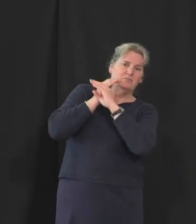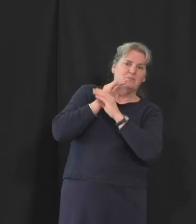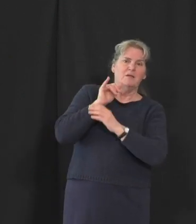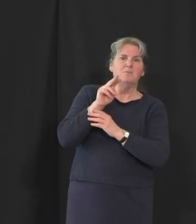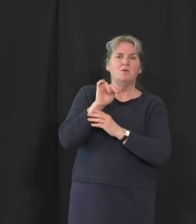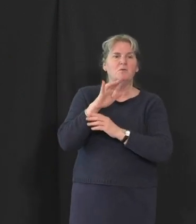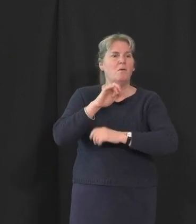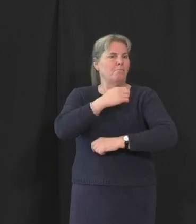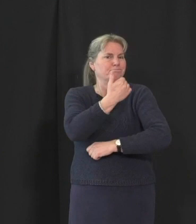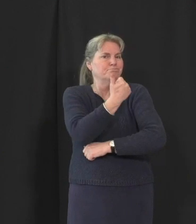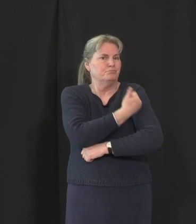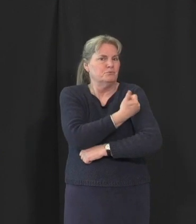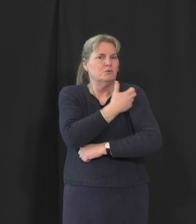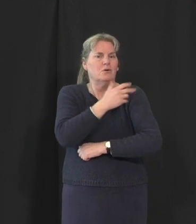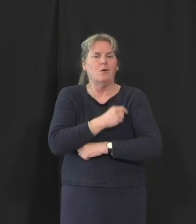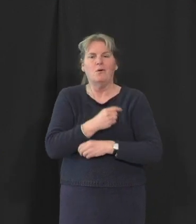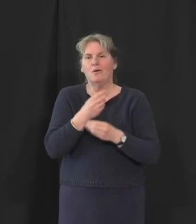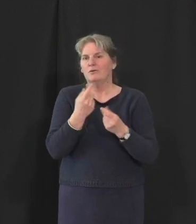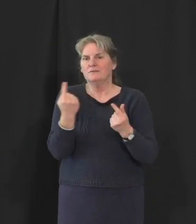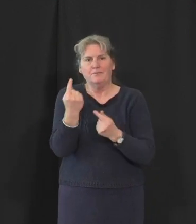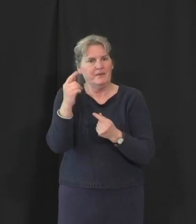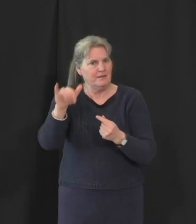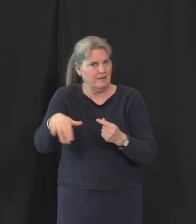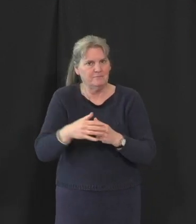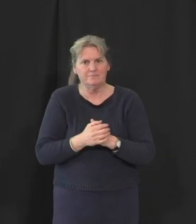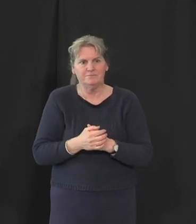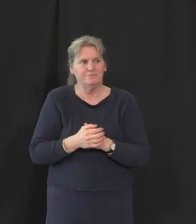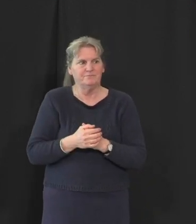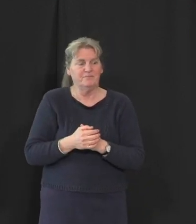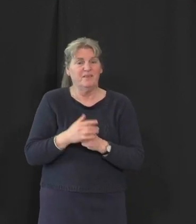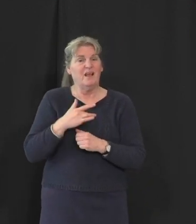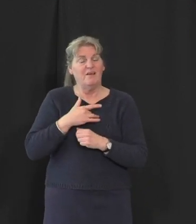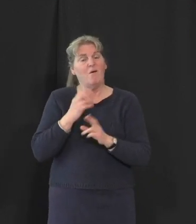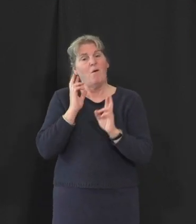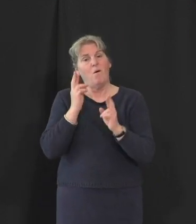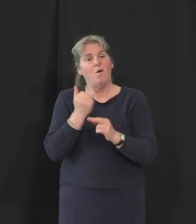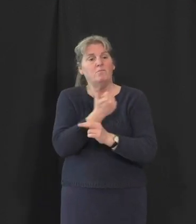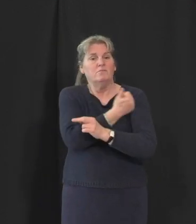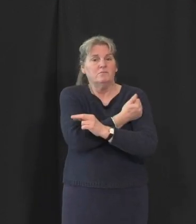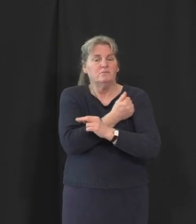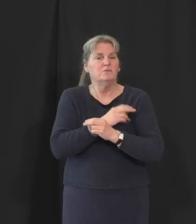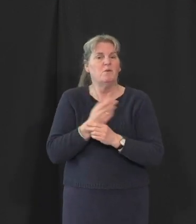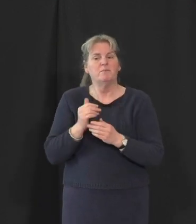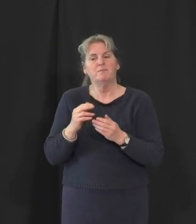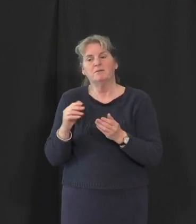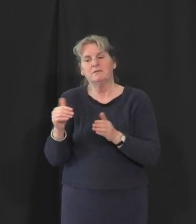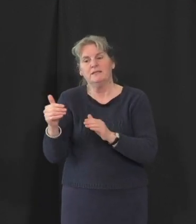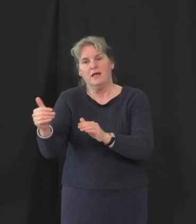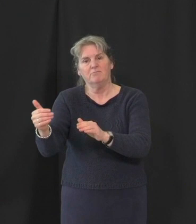from vaccine. My goal, to be clear, is the latter and not the former.